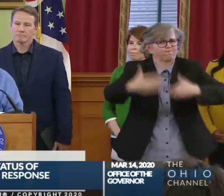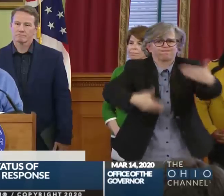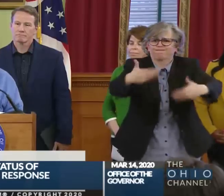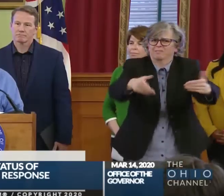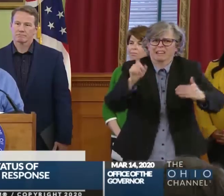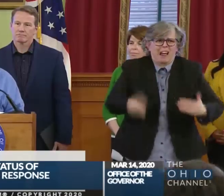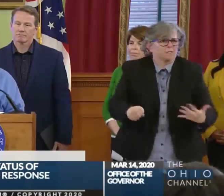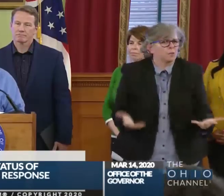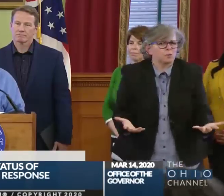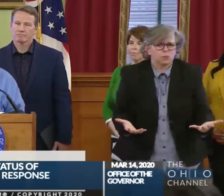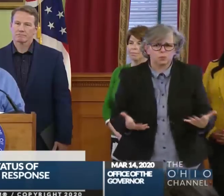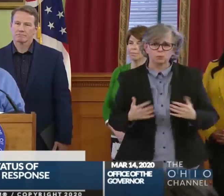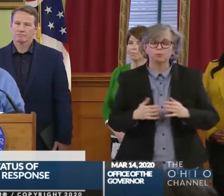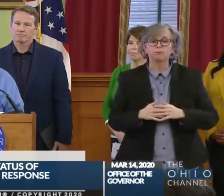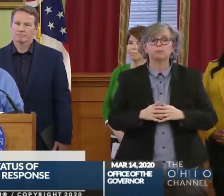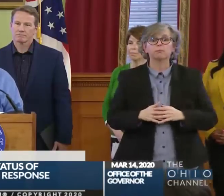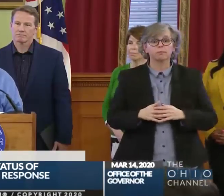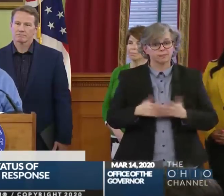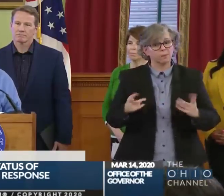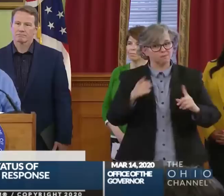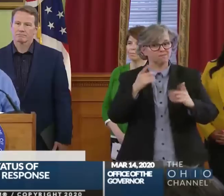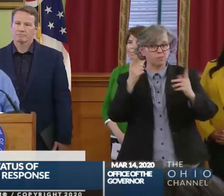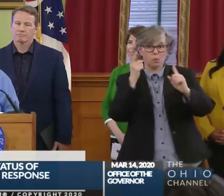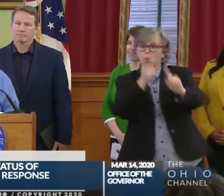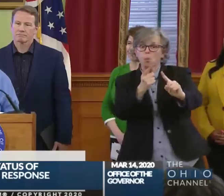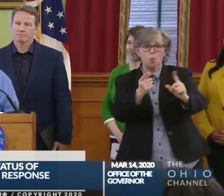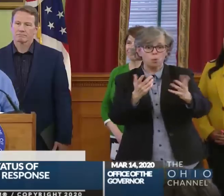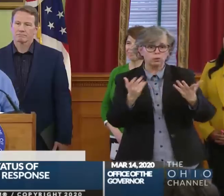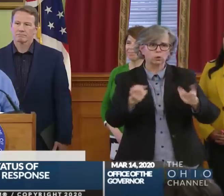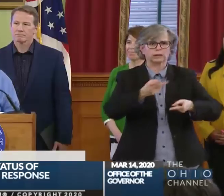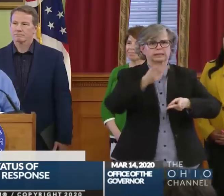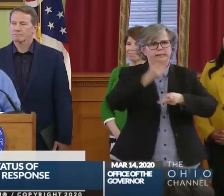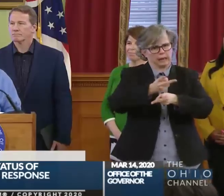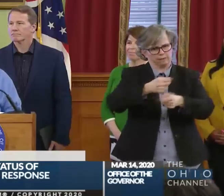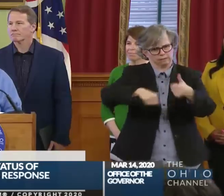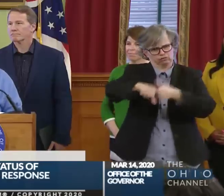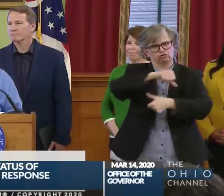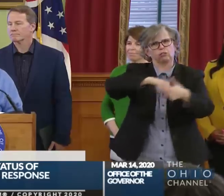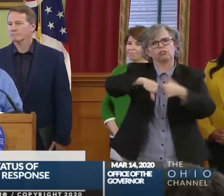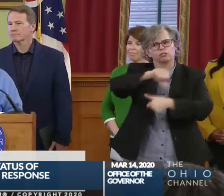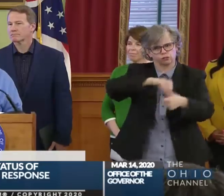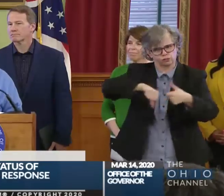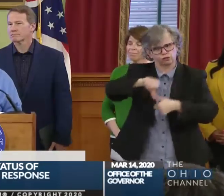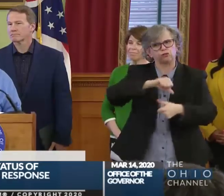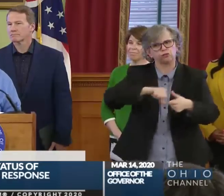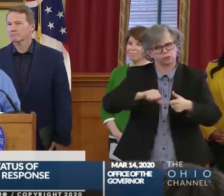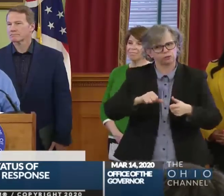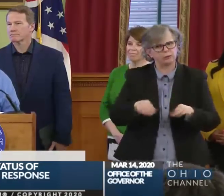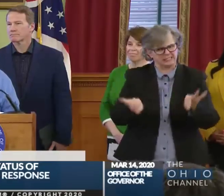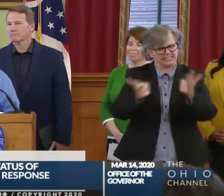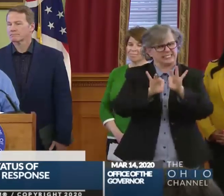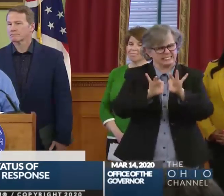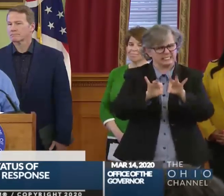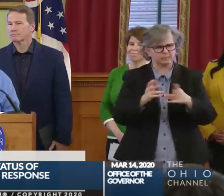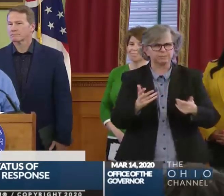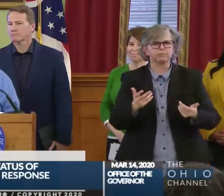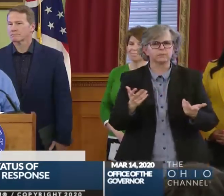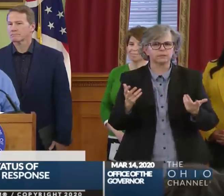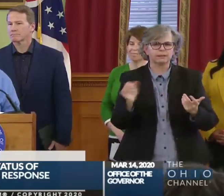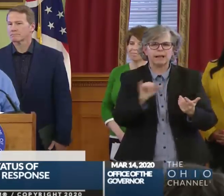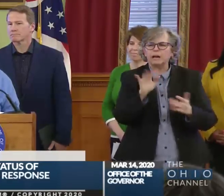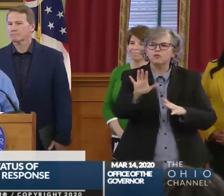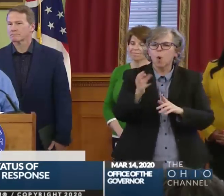the message is if everybody could take care of everybody else's grandmother and grandfather in the community you live in, that's probably